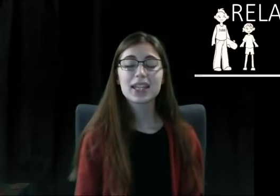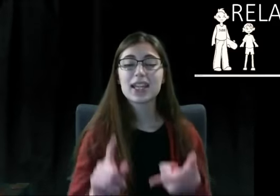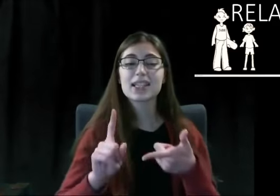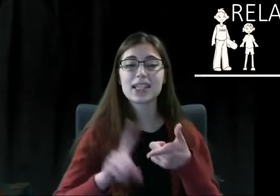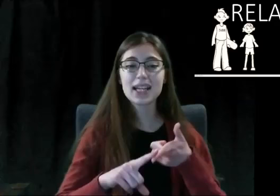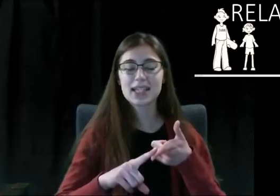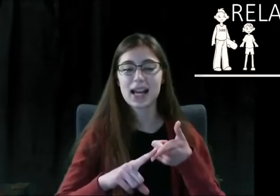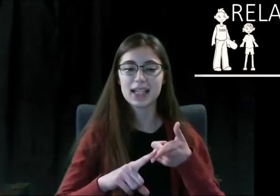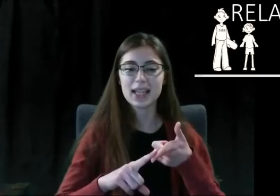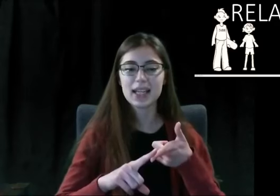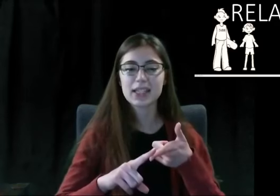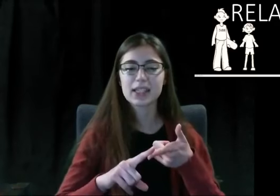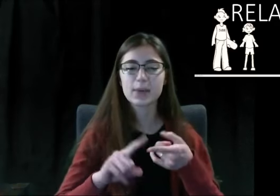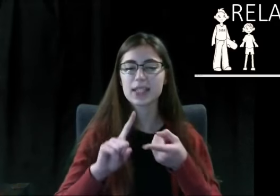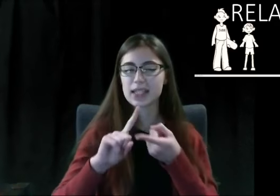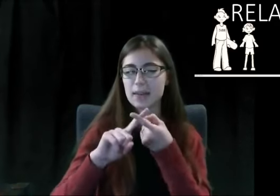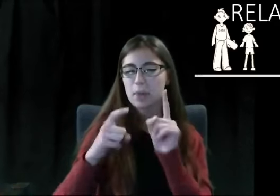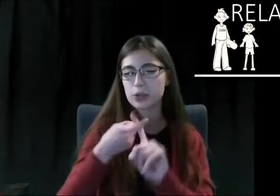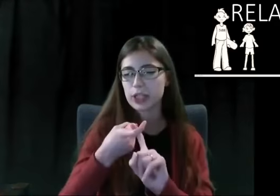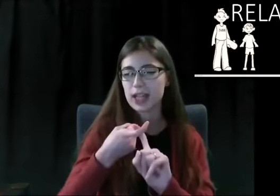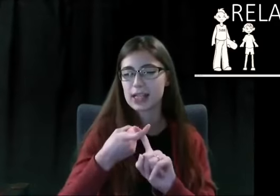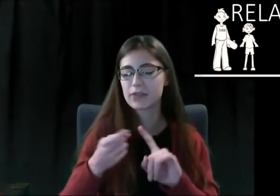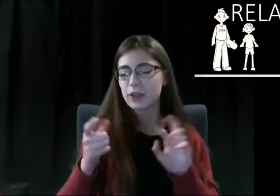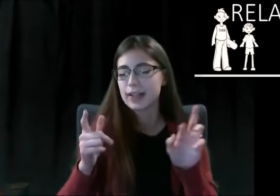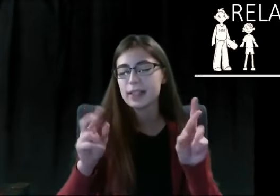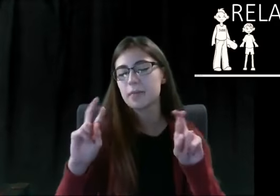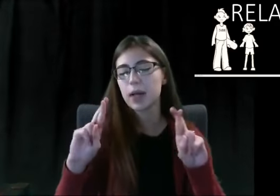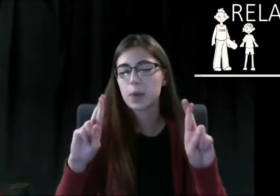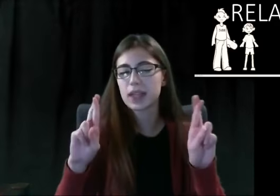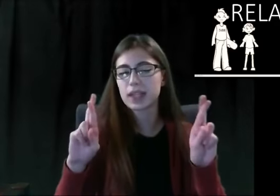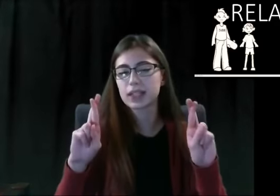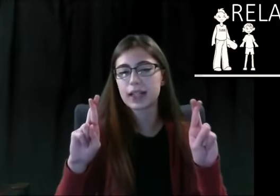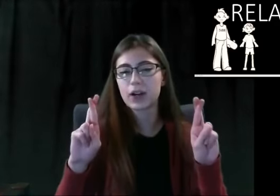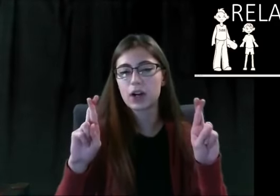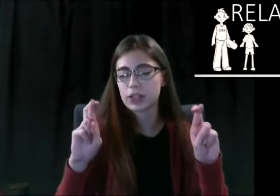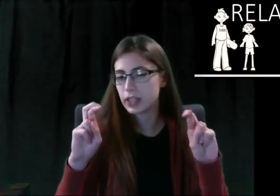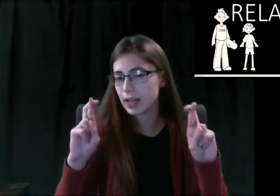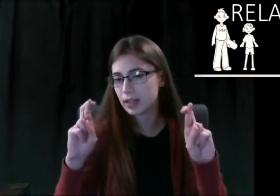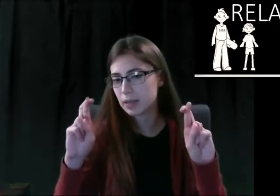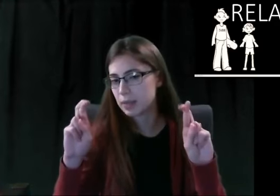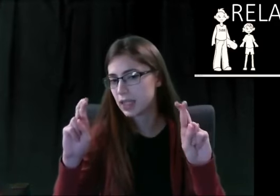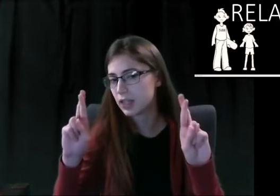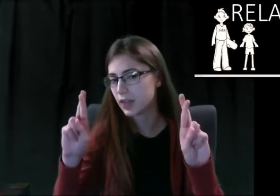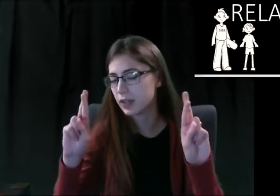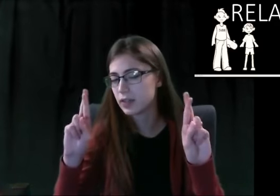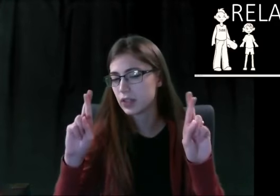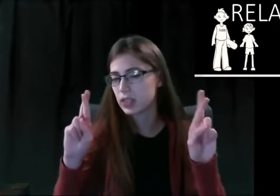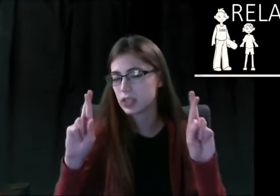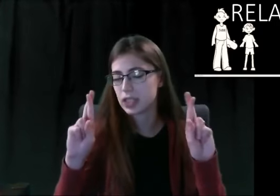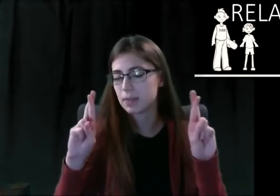The second sign is doing the same motion as friend, but with the letter R. So you're not going to be bending your fingers for this, just keeping them